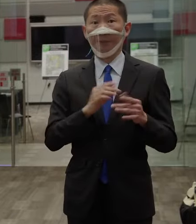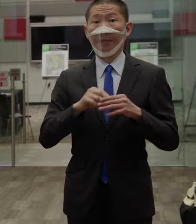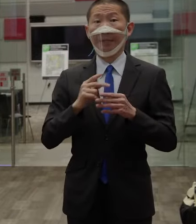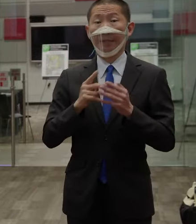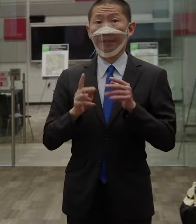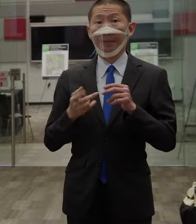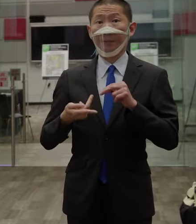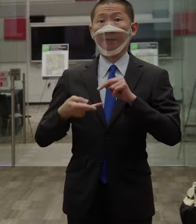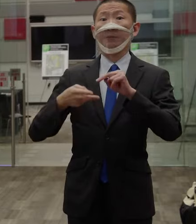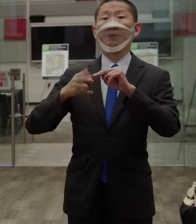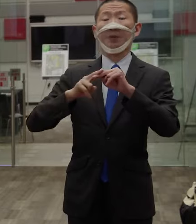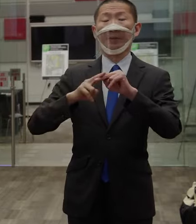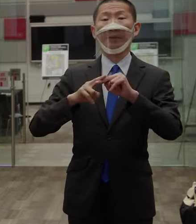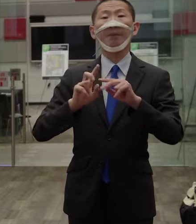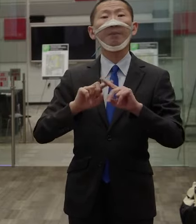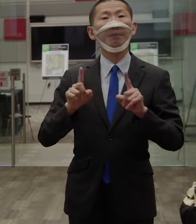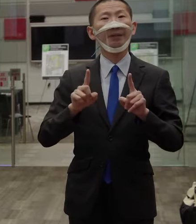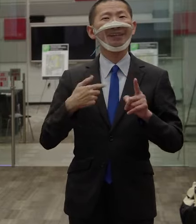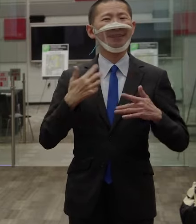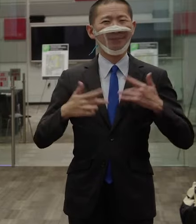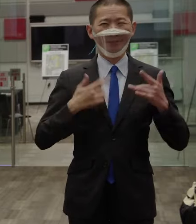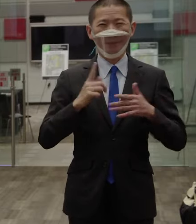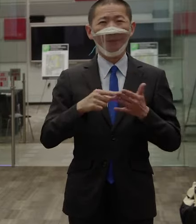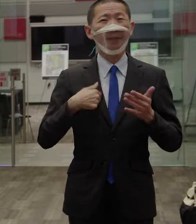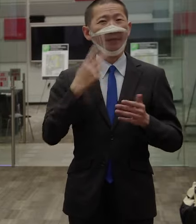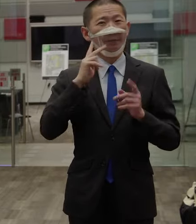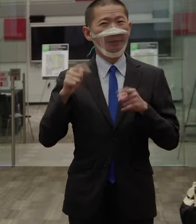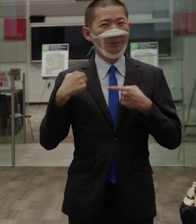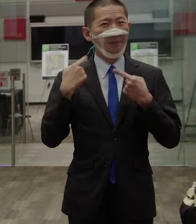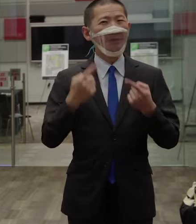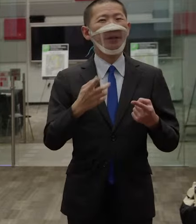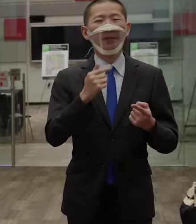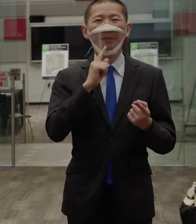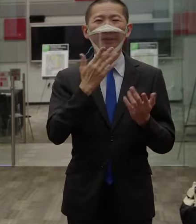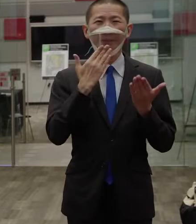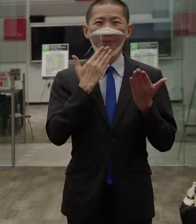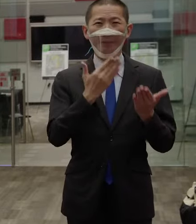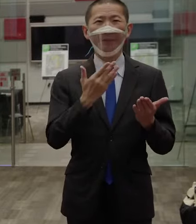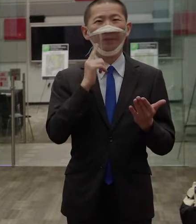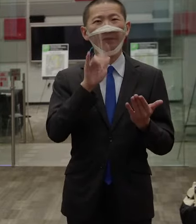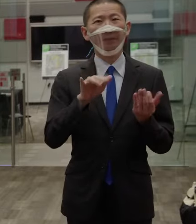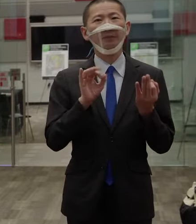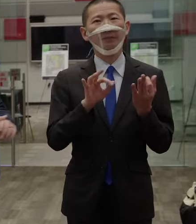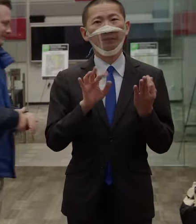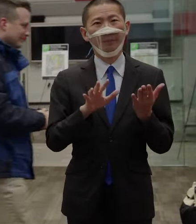population is going, but very excited what I've seen so far, and you know, just thank you for listening to your feedback.